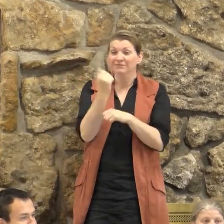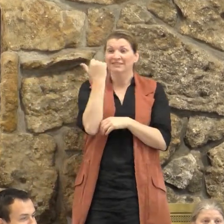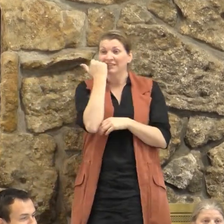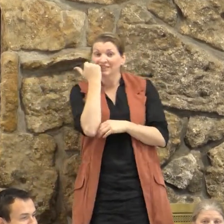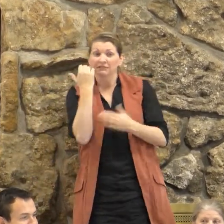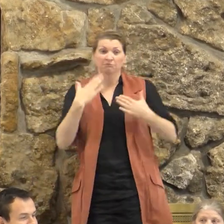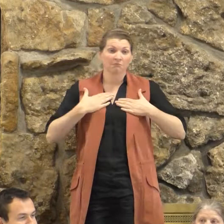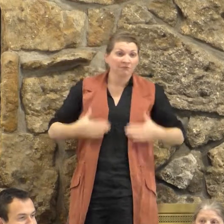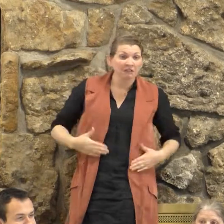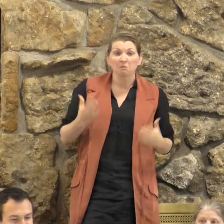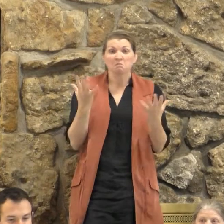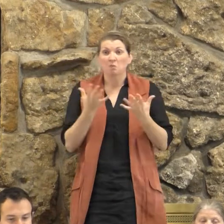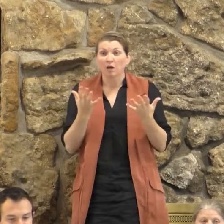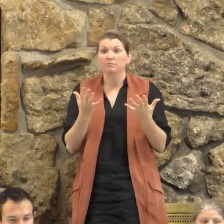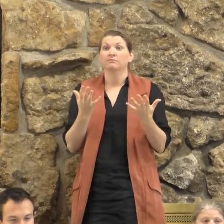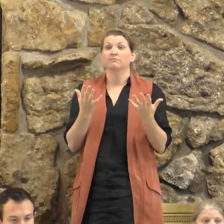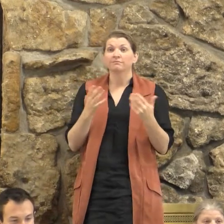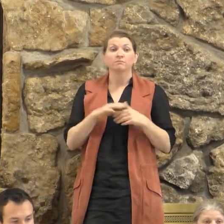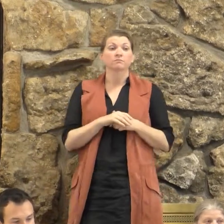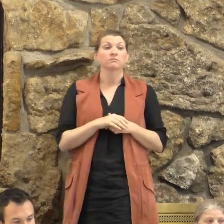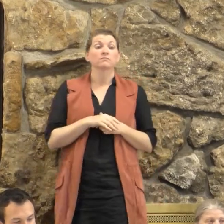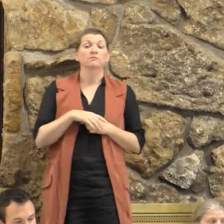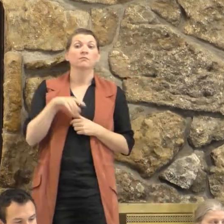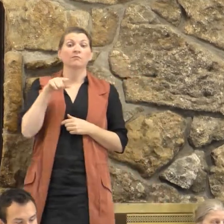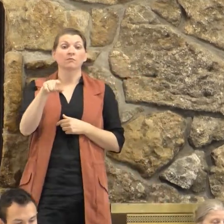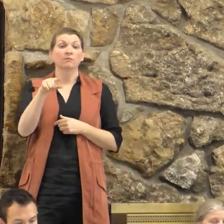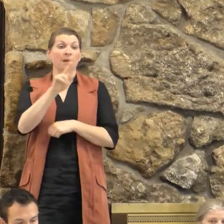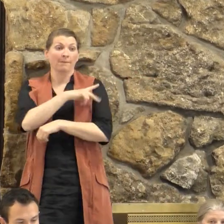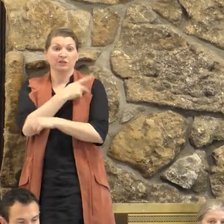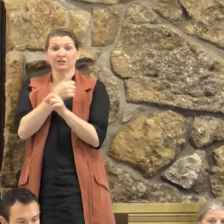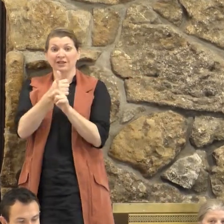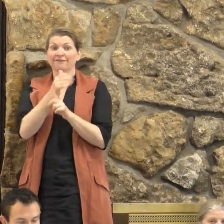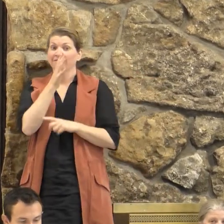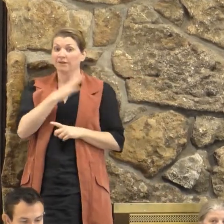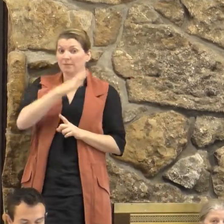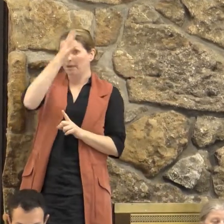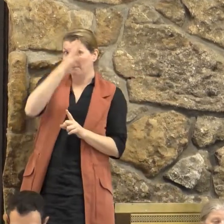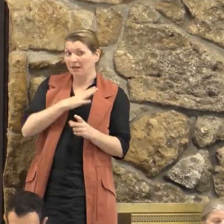male interpreter versus a female interpreter, obviously.